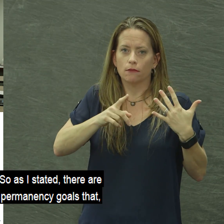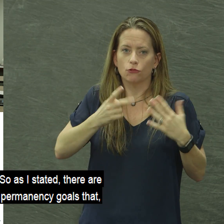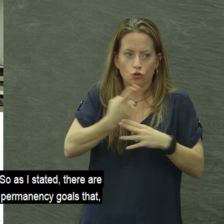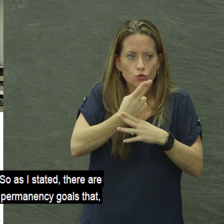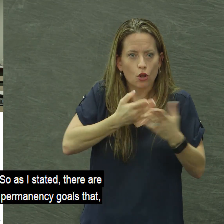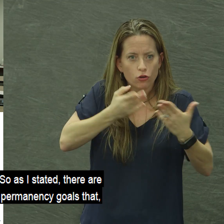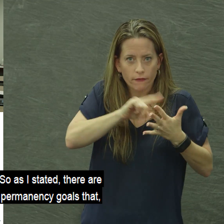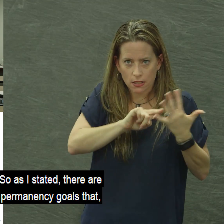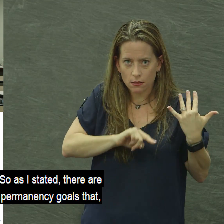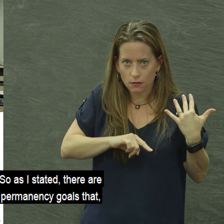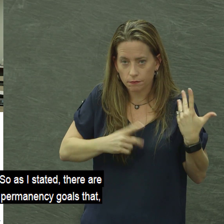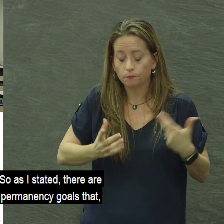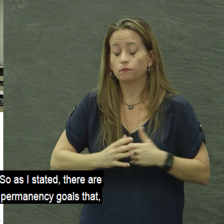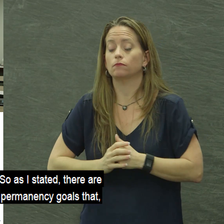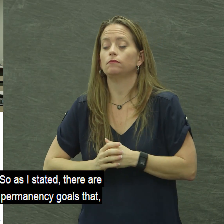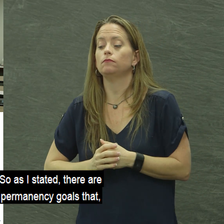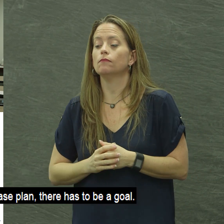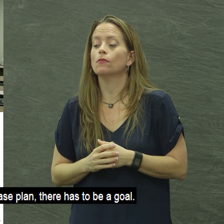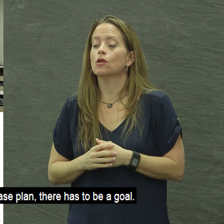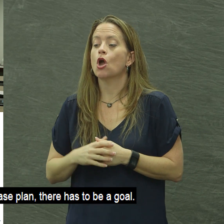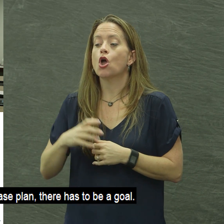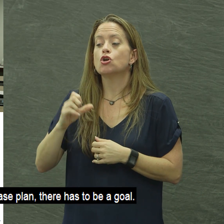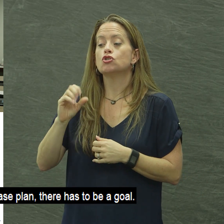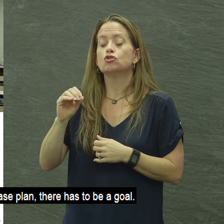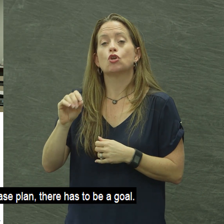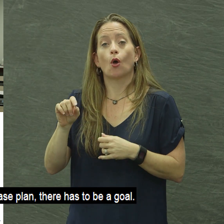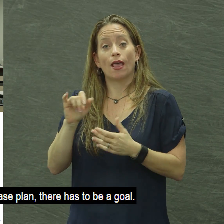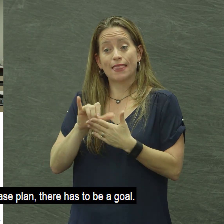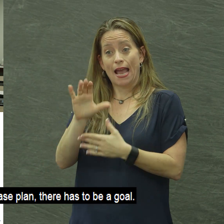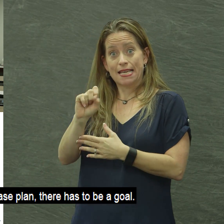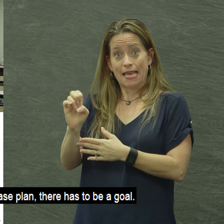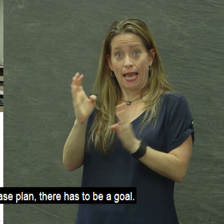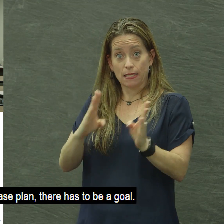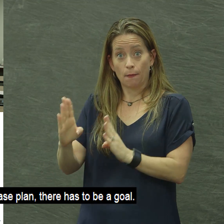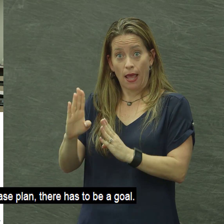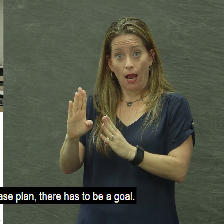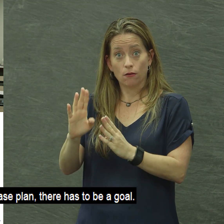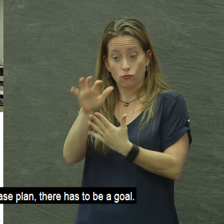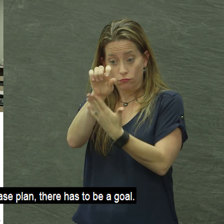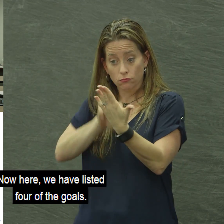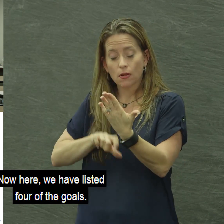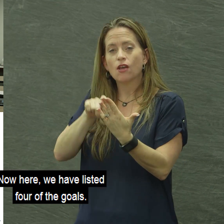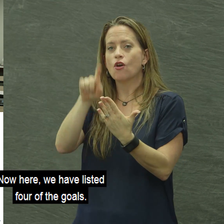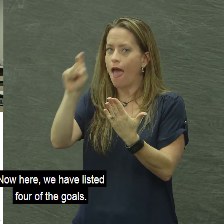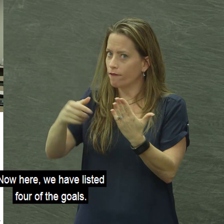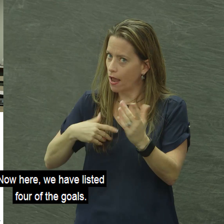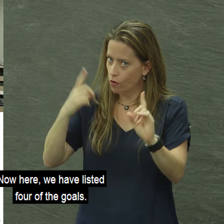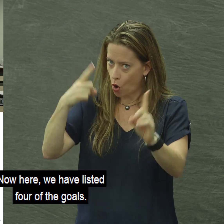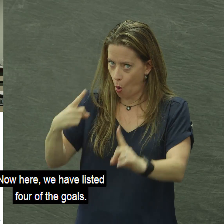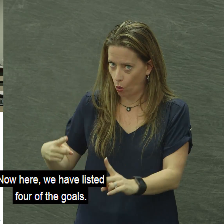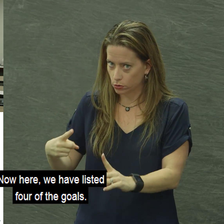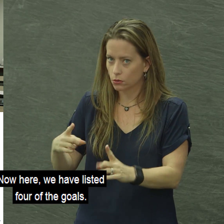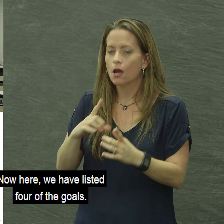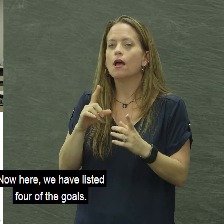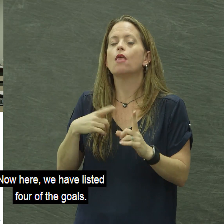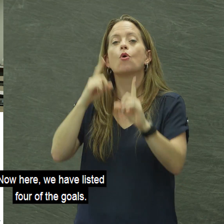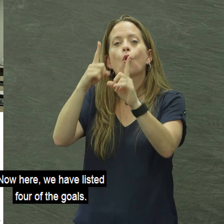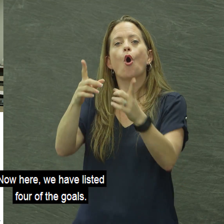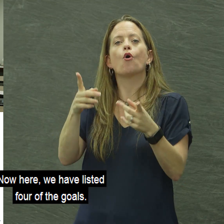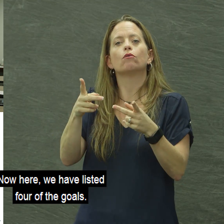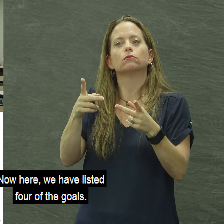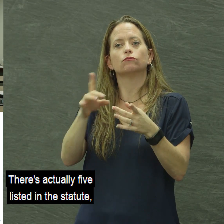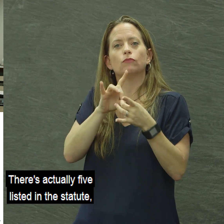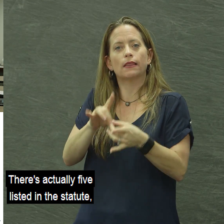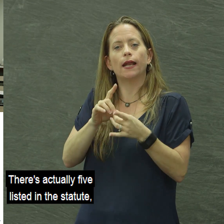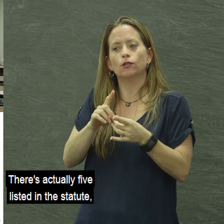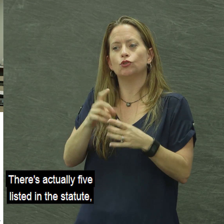are permanency goals that in the case plan there has to be a goal. Now here we have listed four